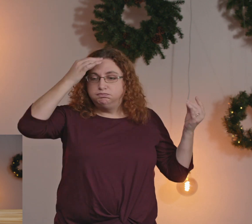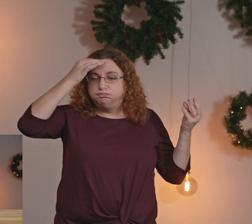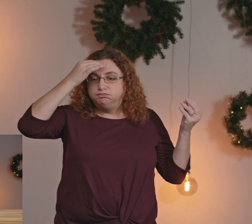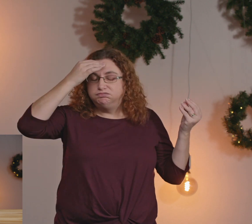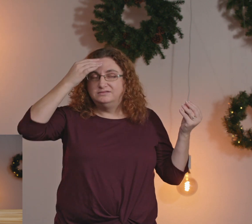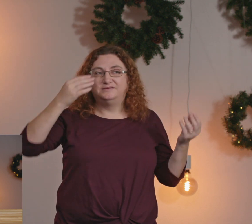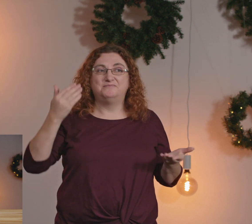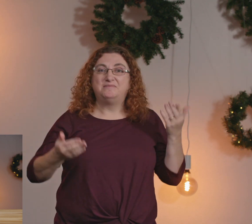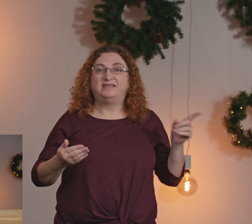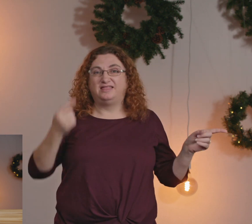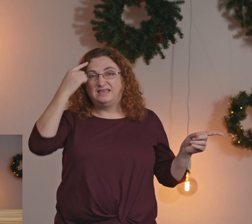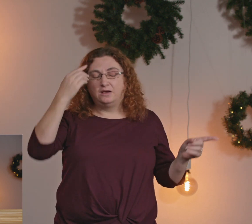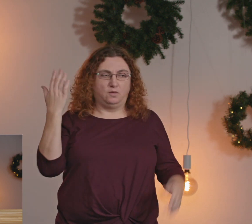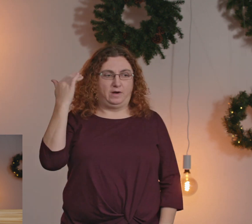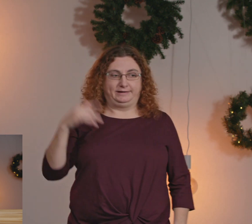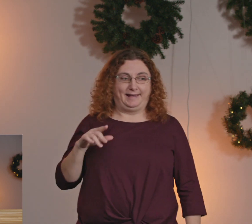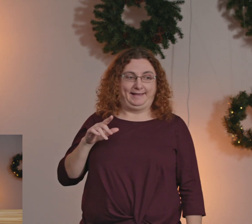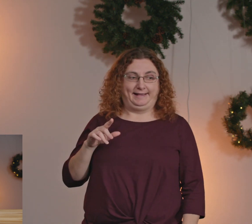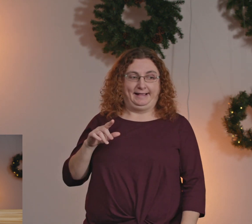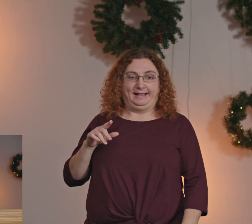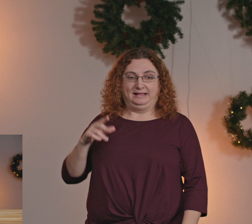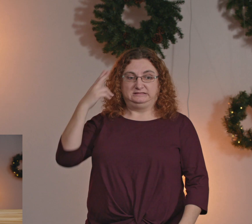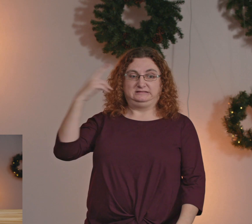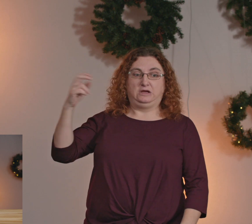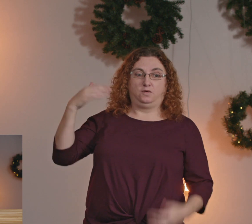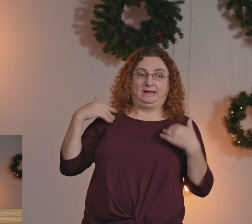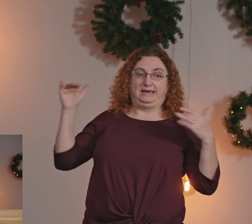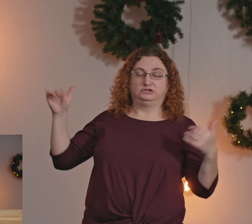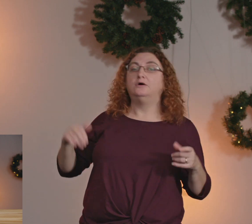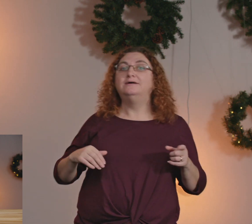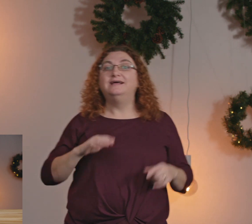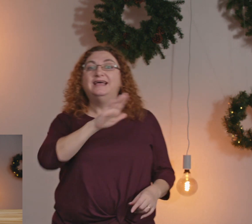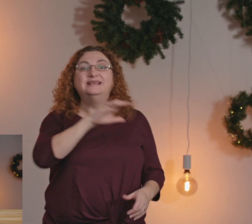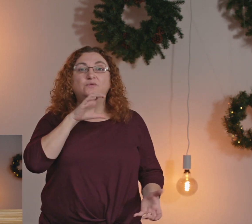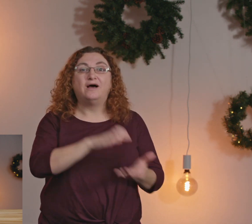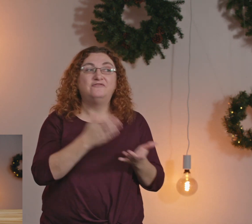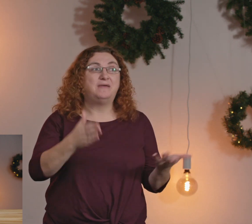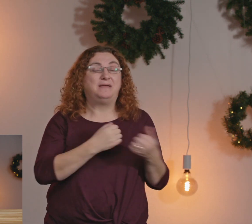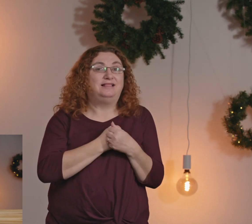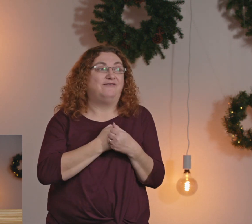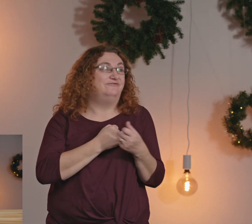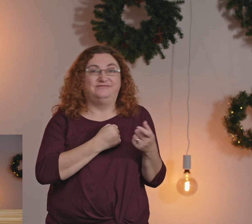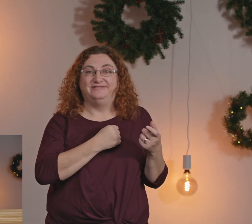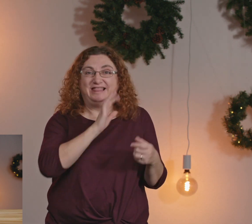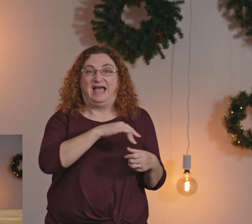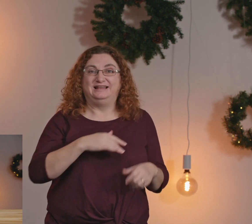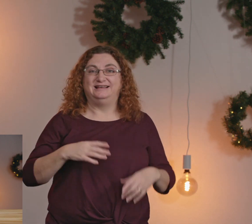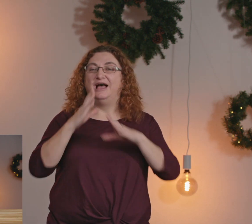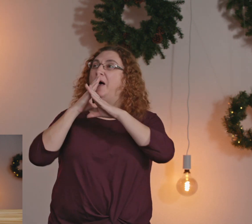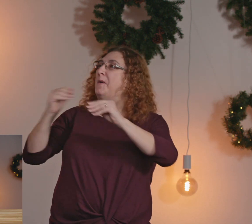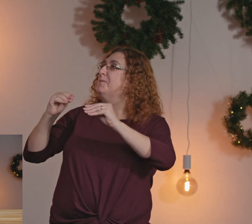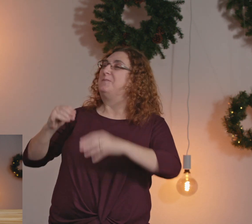He's probably thinking, man, why did I question the angel? I mean, his wife probably loves it. It's the first time she's felt understood.